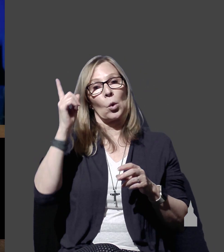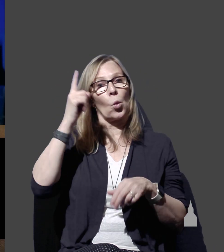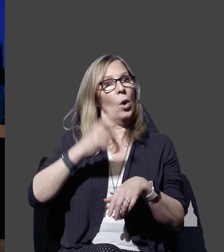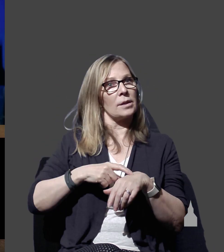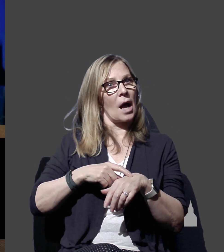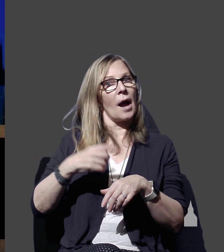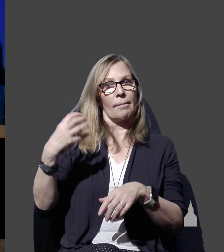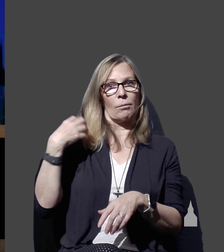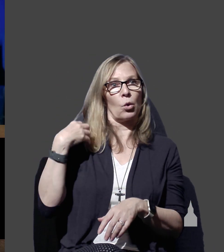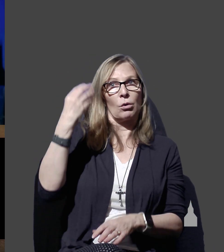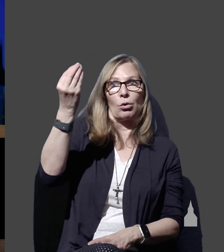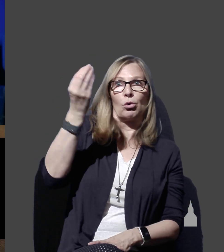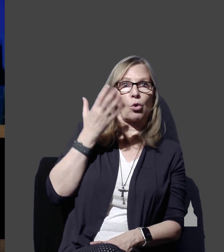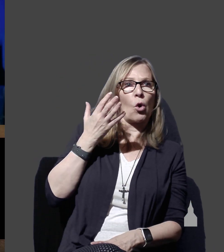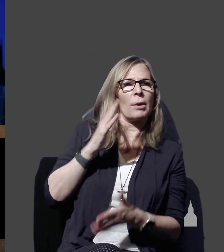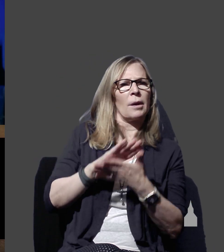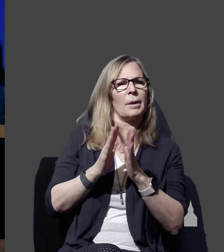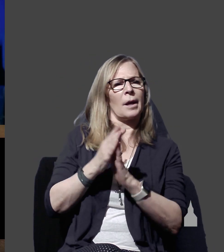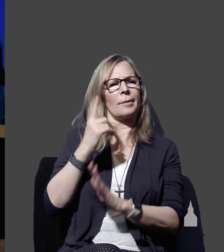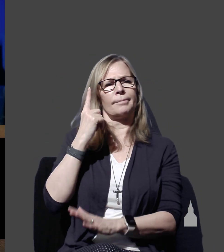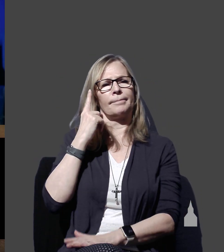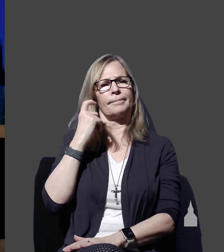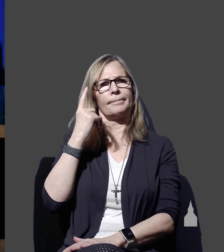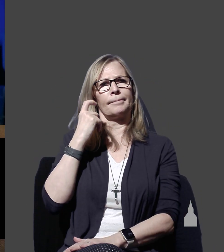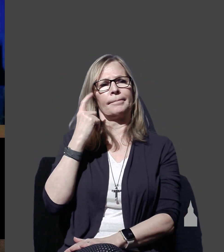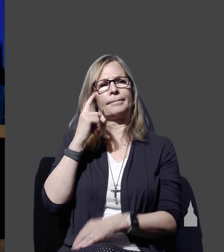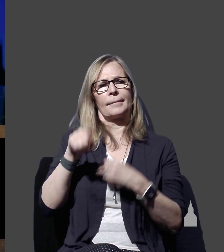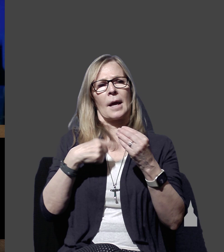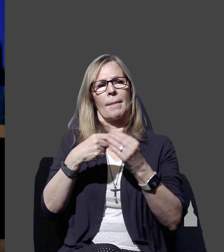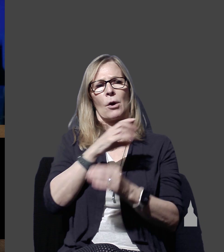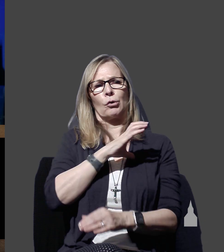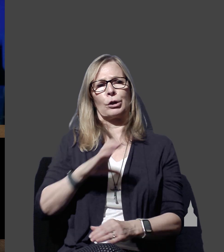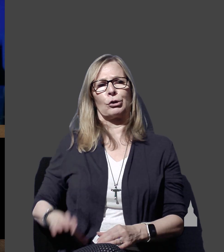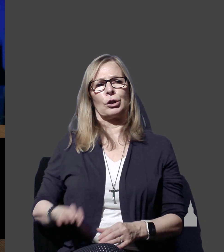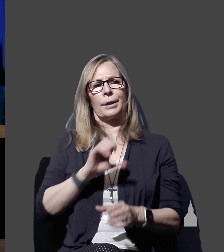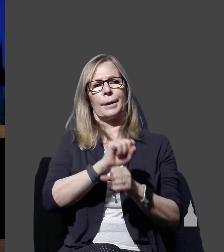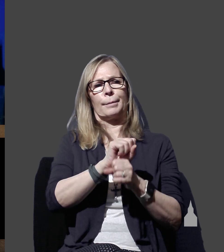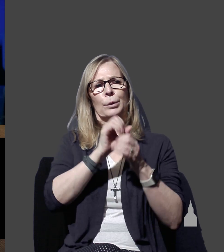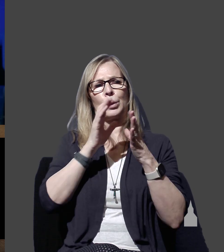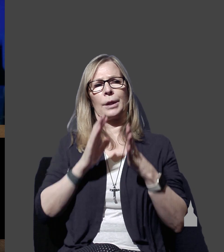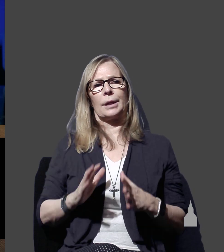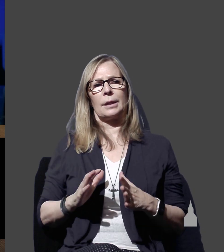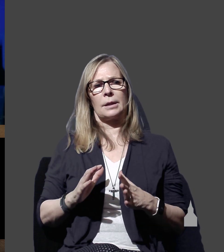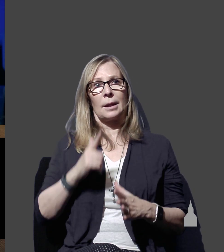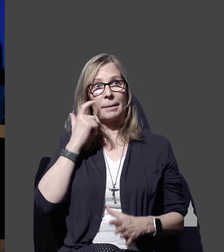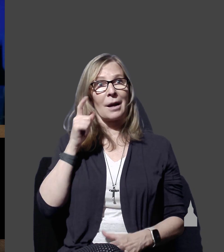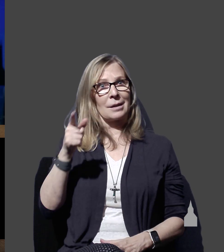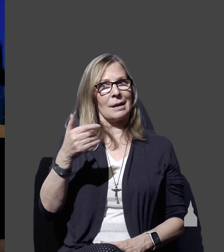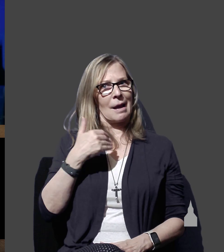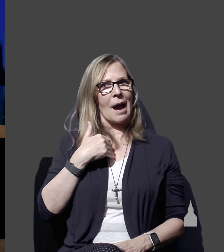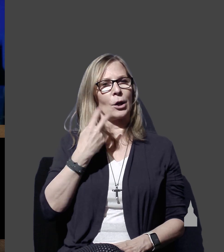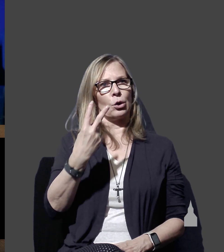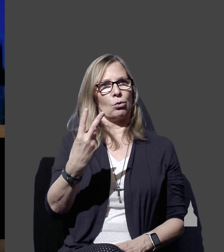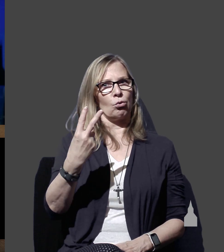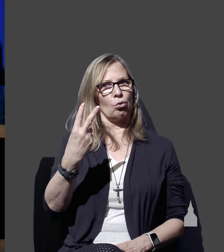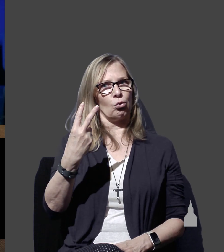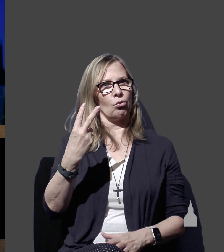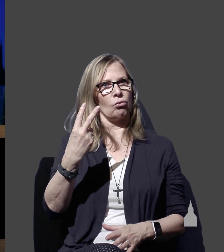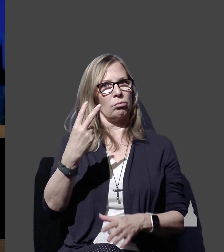had an employer tell me that he had become skeptical about Christian employees because of his experience with two theological